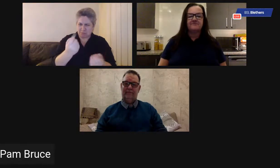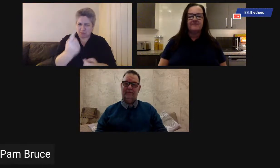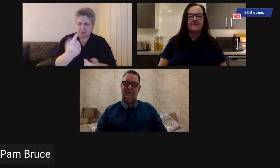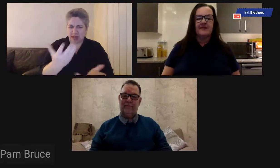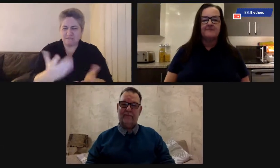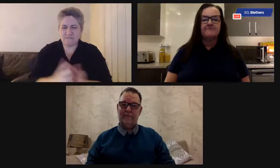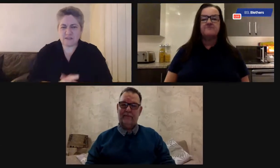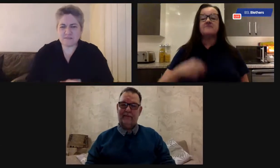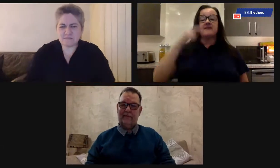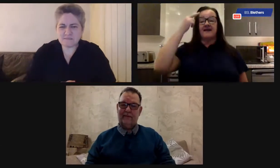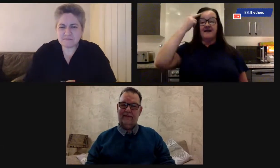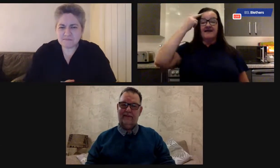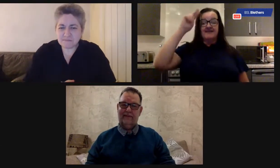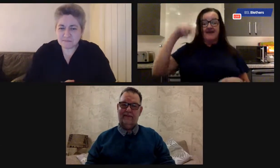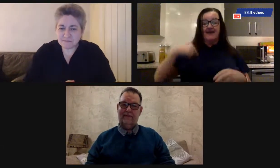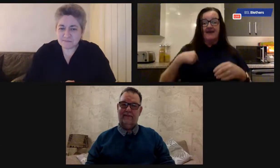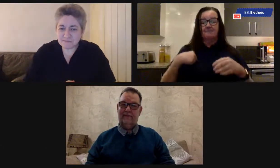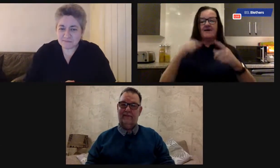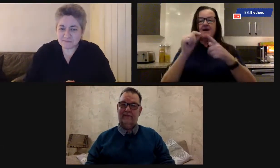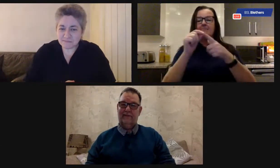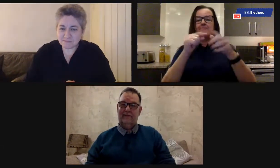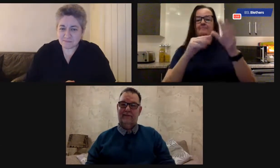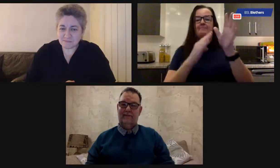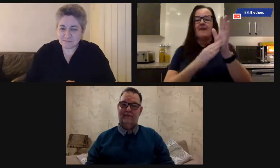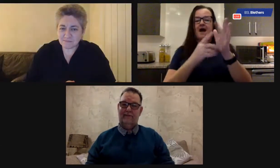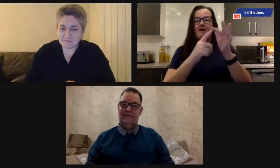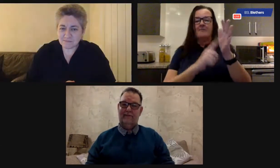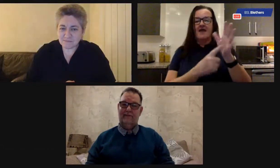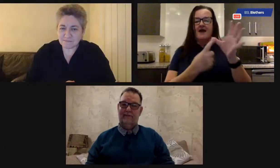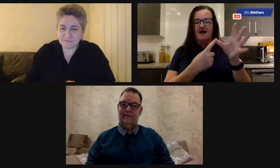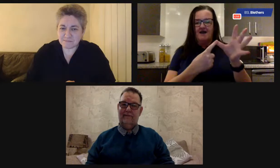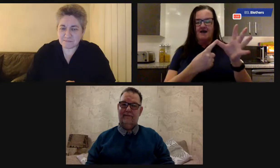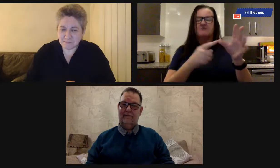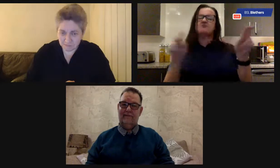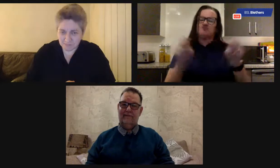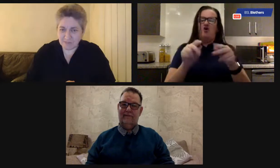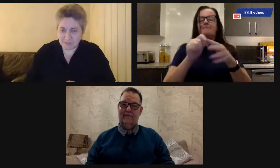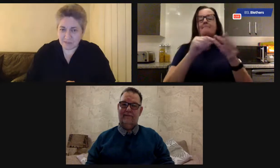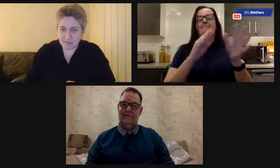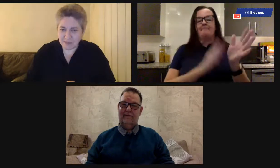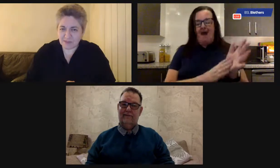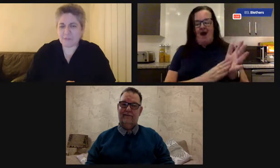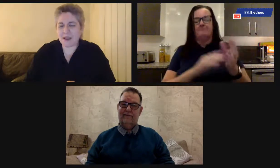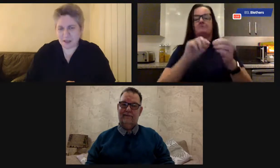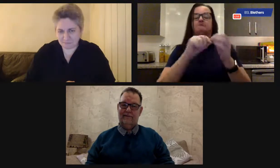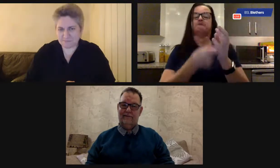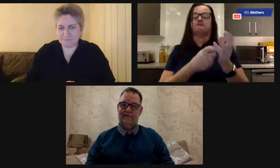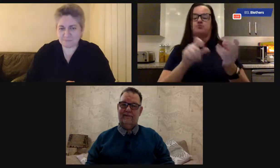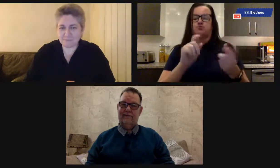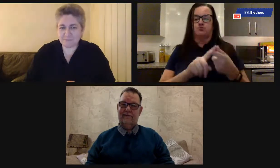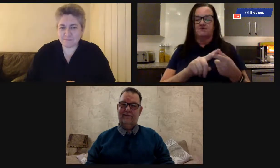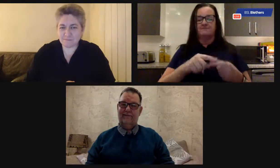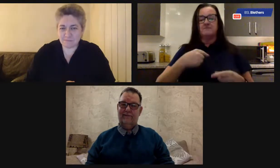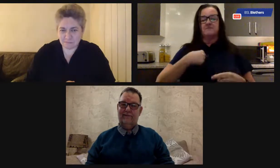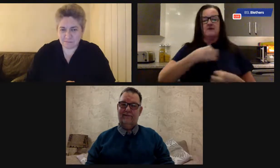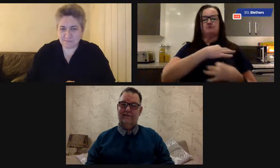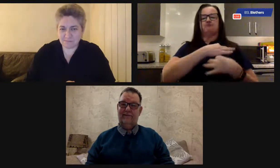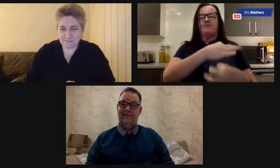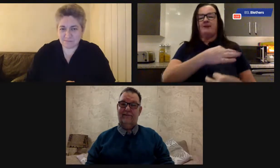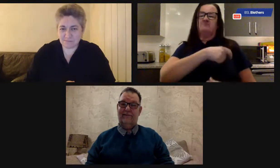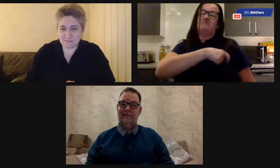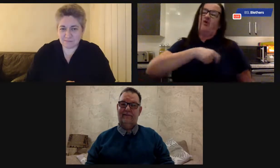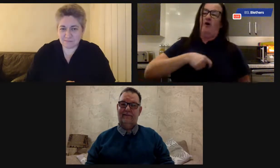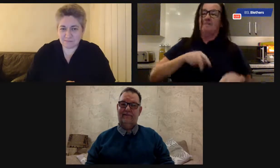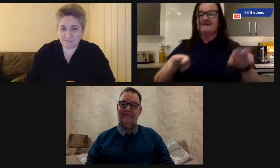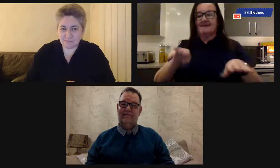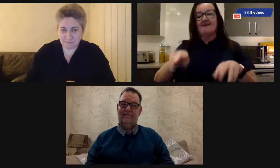just do exactly what Joe has just done? Absolutely. My name's Pamela, but everyone calls me Pam